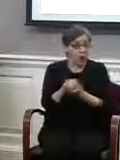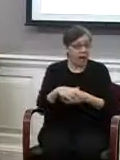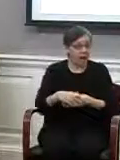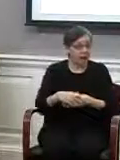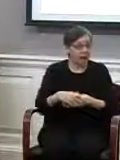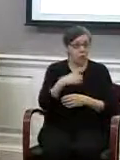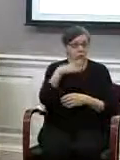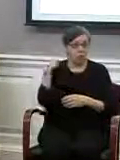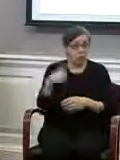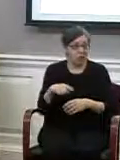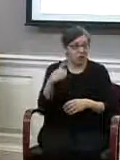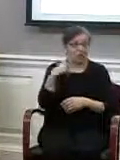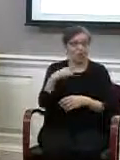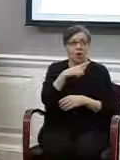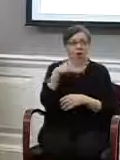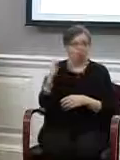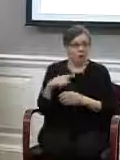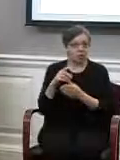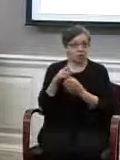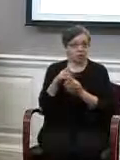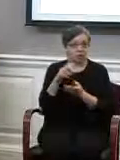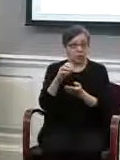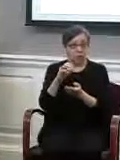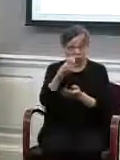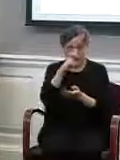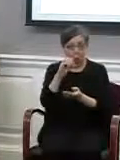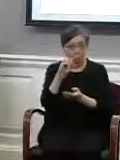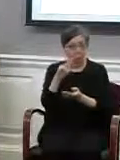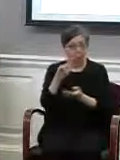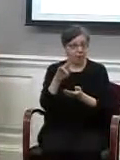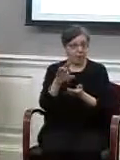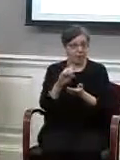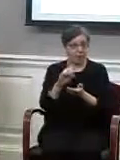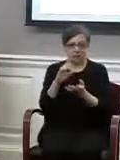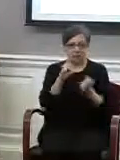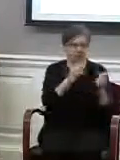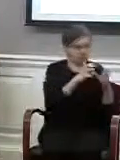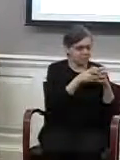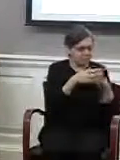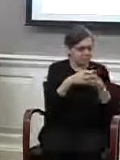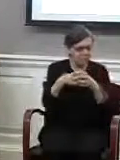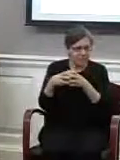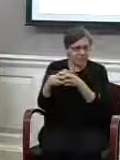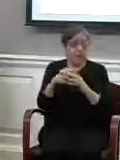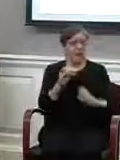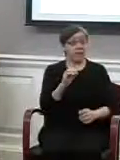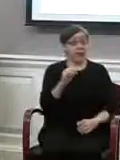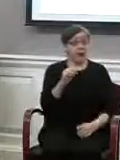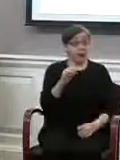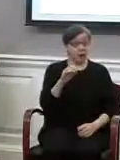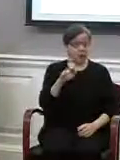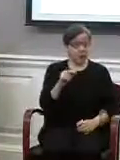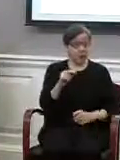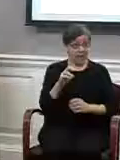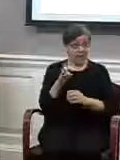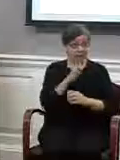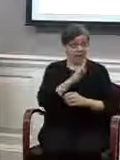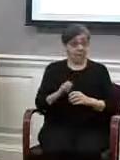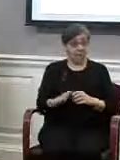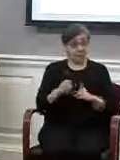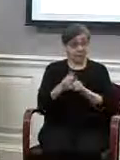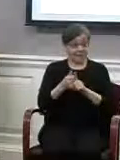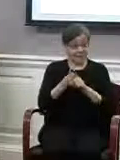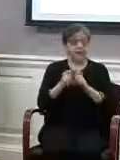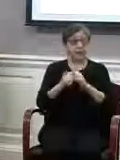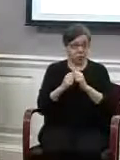for Russian Orthodox, and so on. So they have multiple sets. And the Ottoman Empire also began its own modern